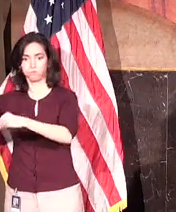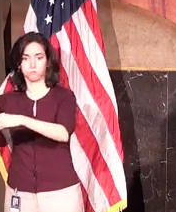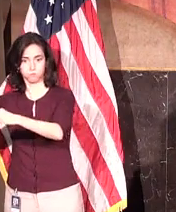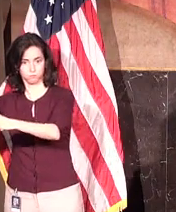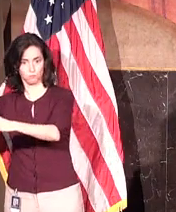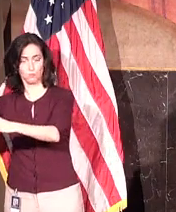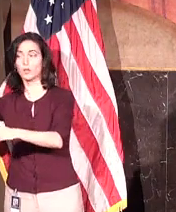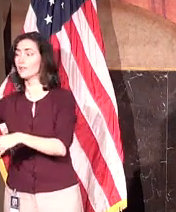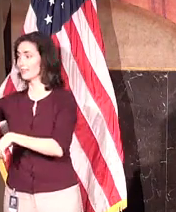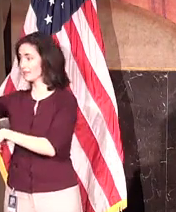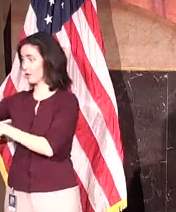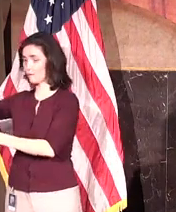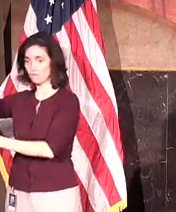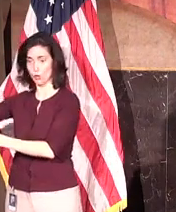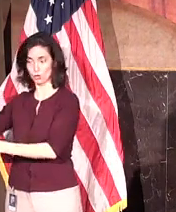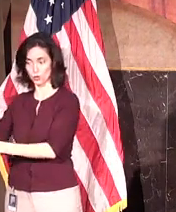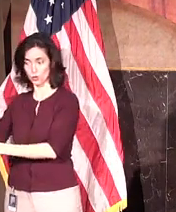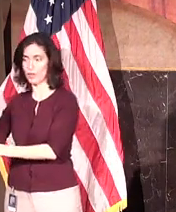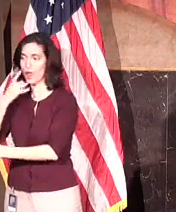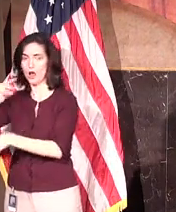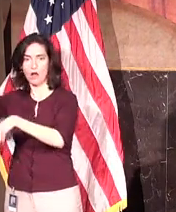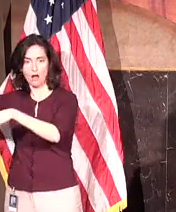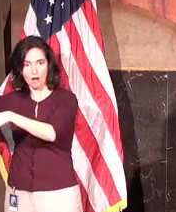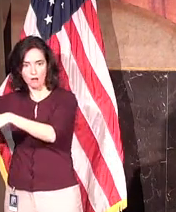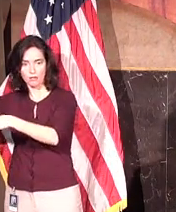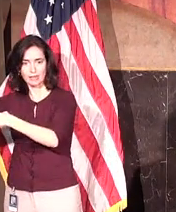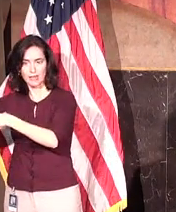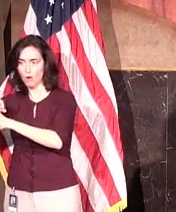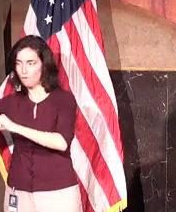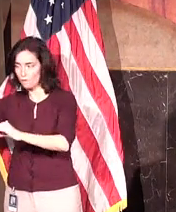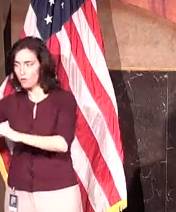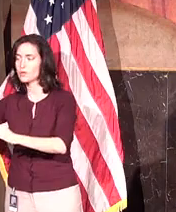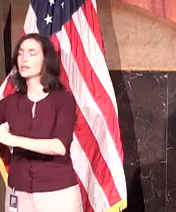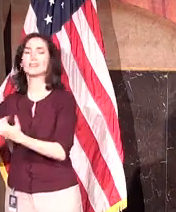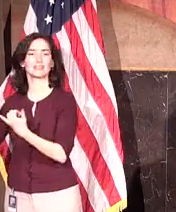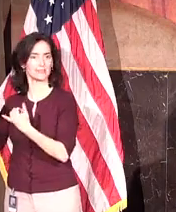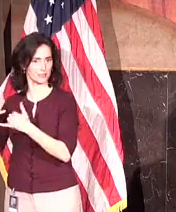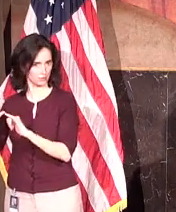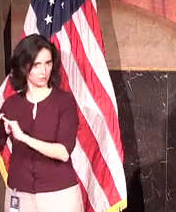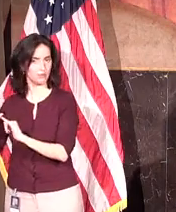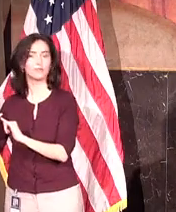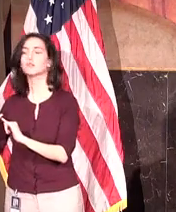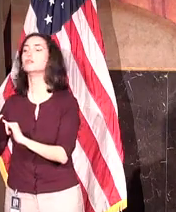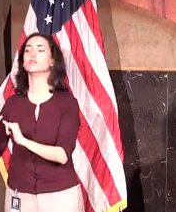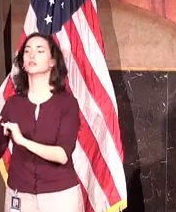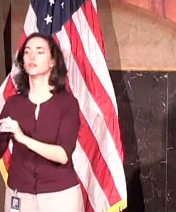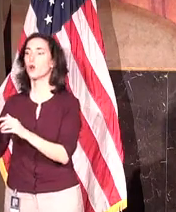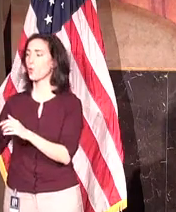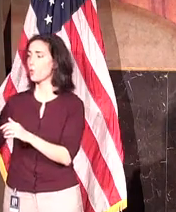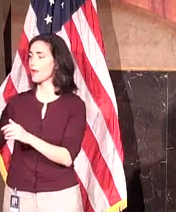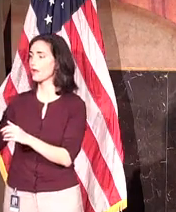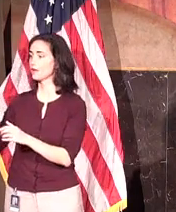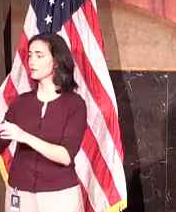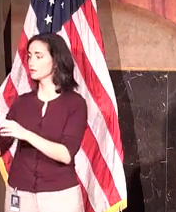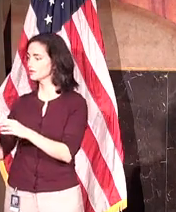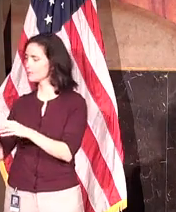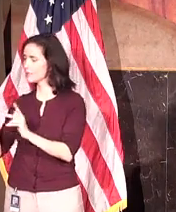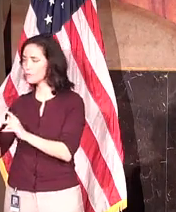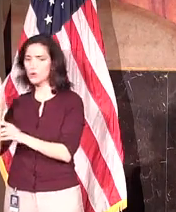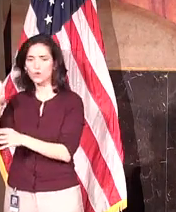Tuesday. But we were able to really minimize the number of polling location